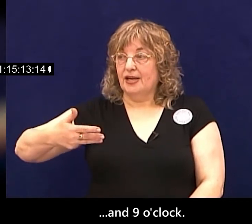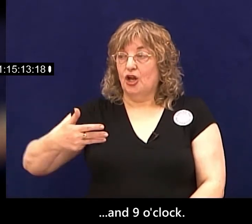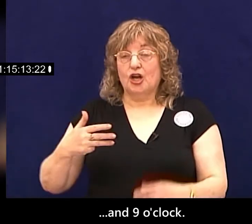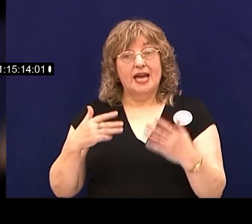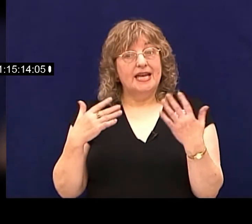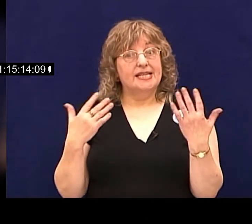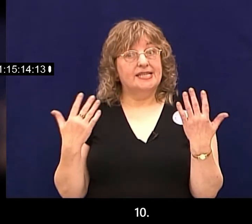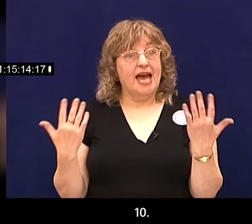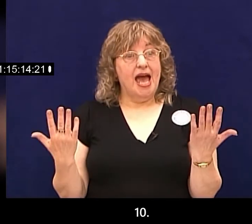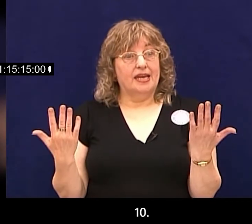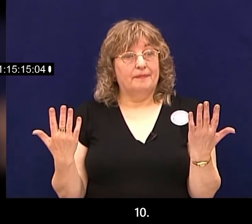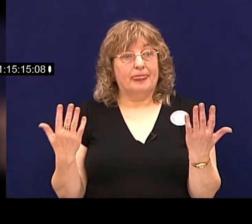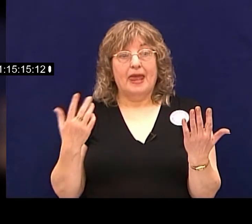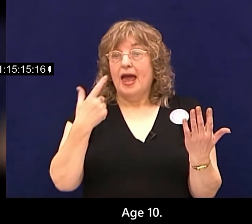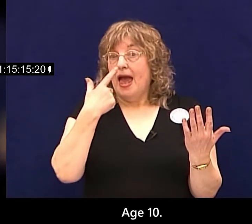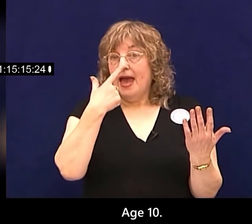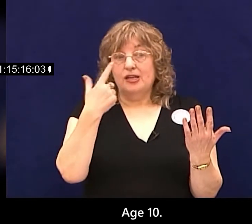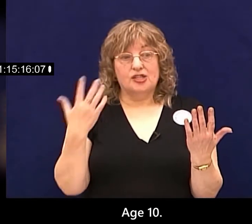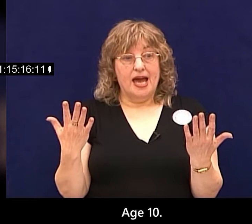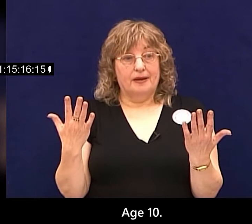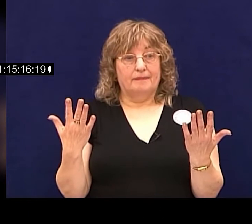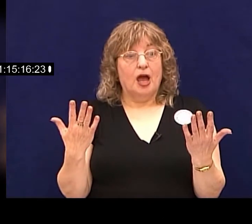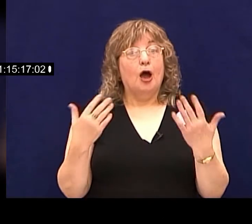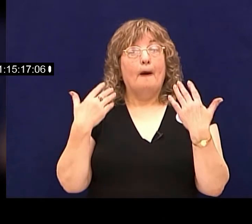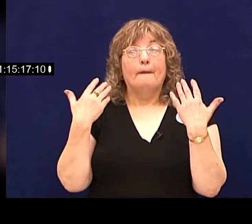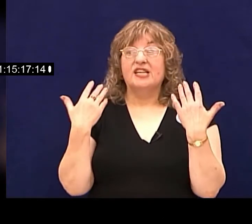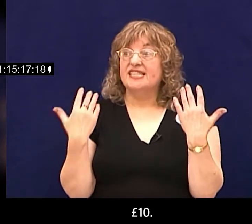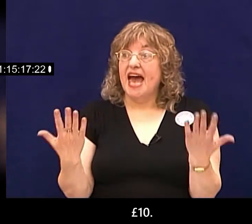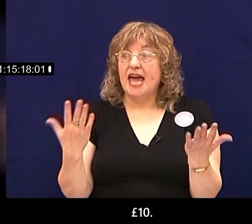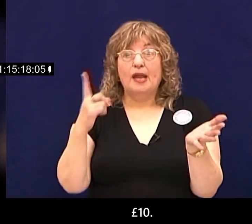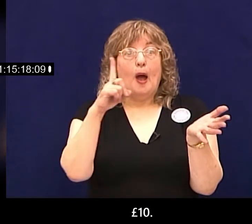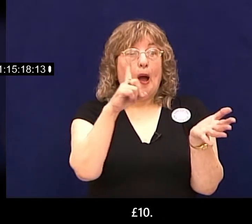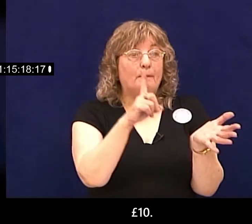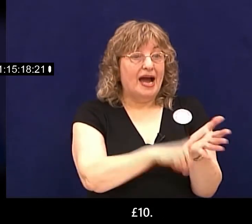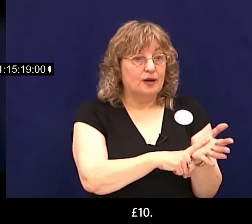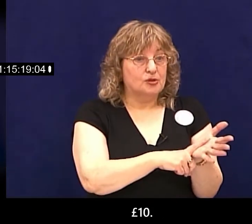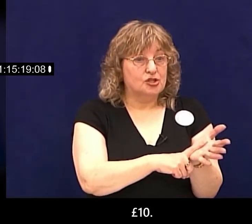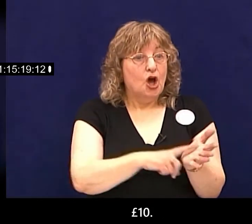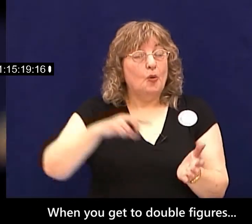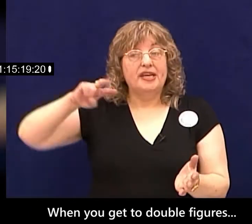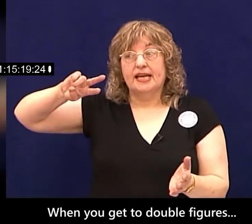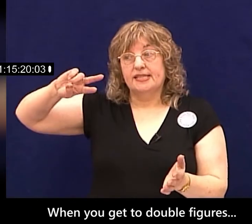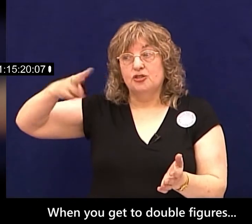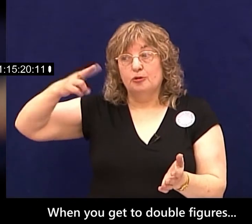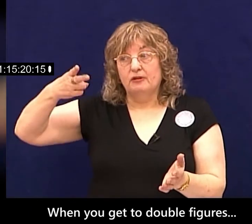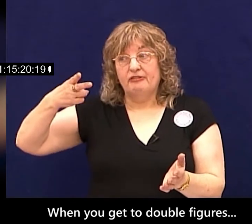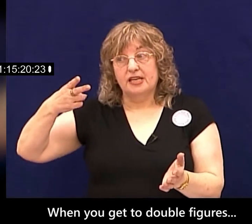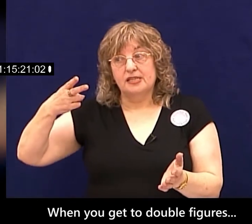o'clock. 10. Age 10, but £10. When you get to double figures,